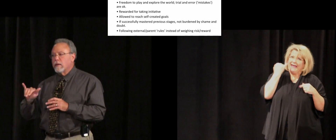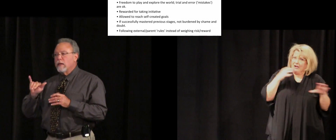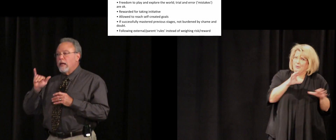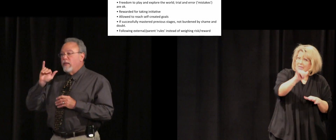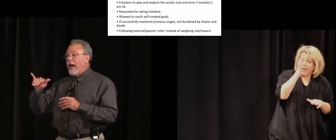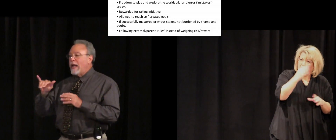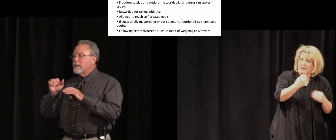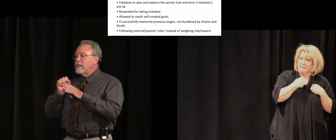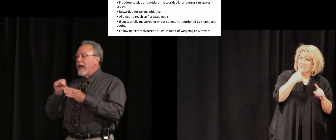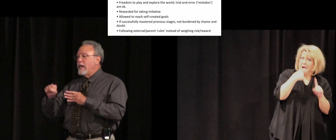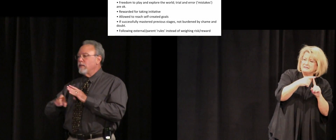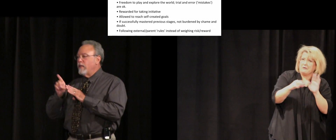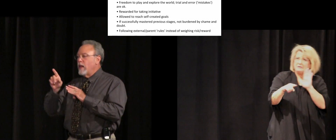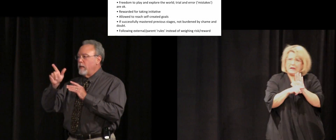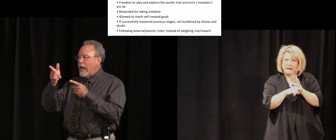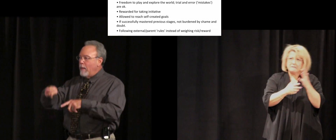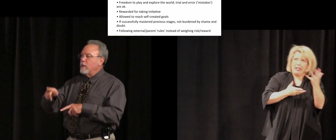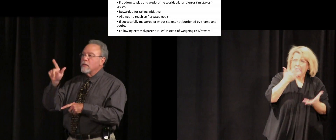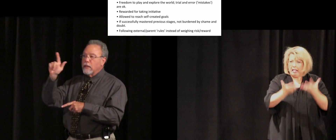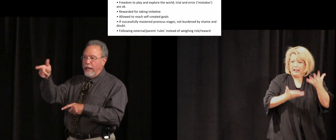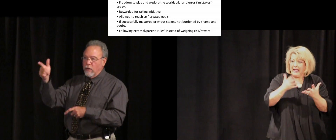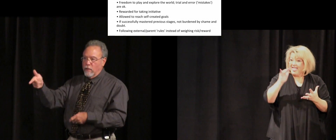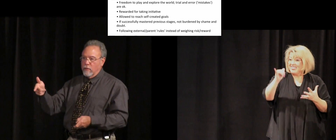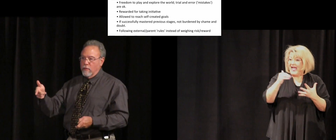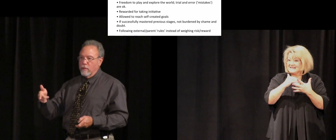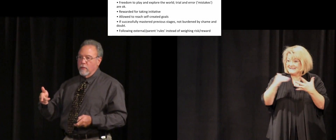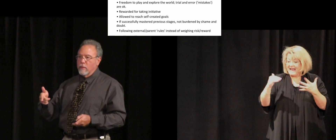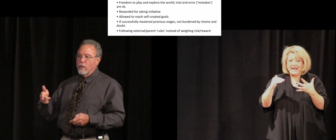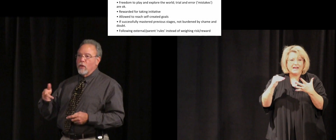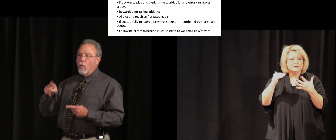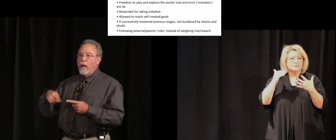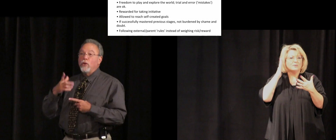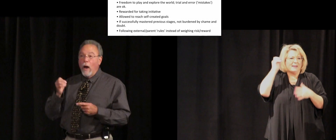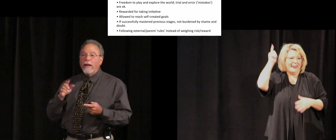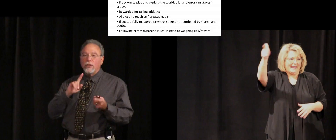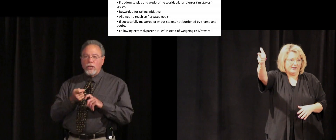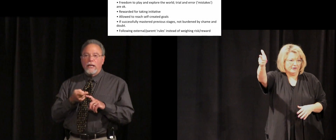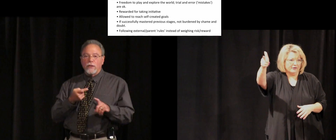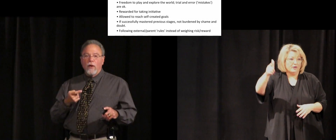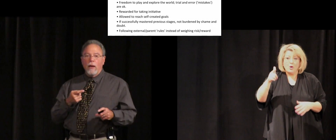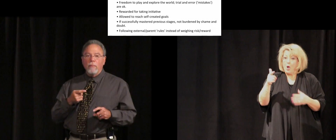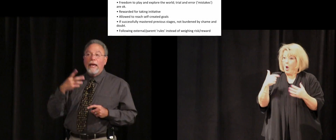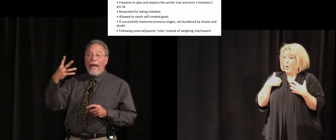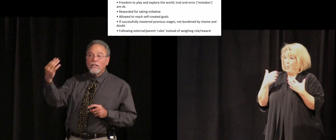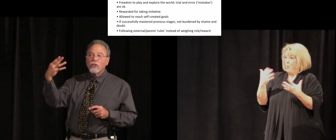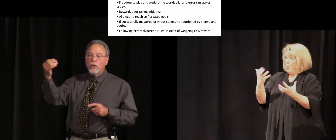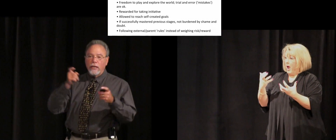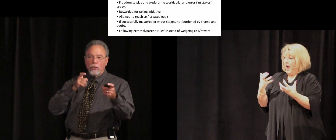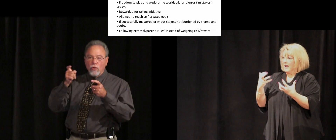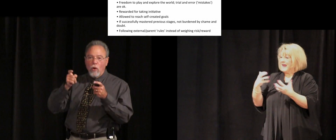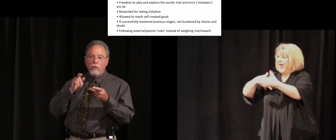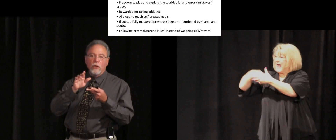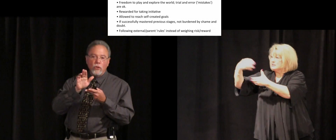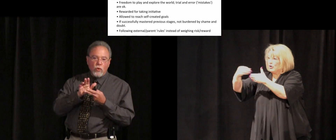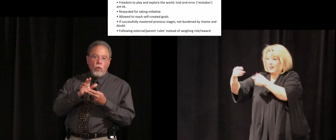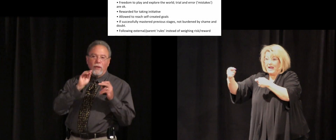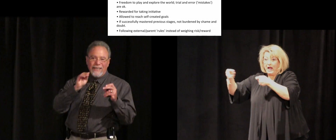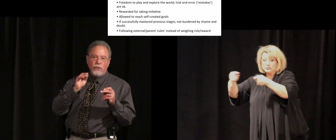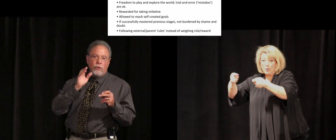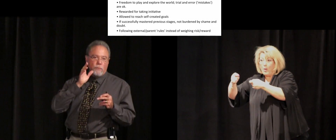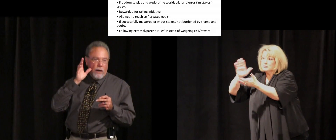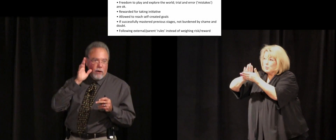They're thinking about how can I be a good person? And how do I fit in? How do I fit in? Because